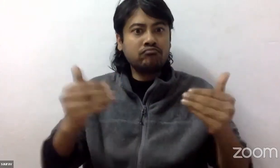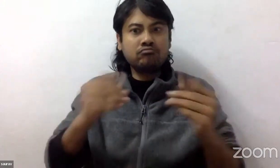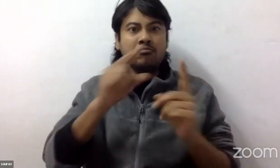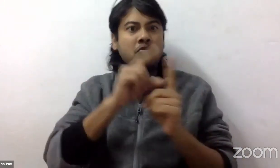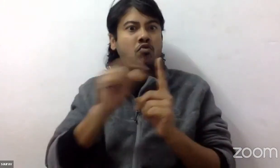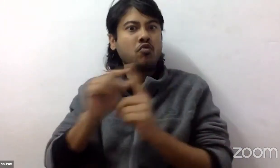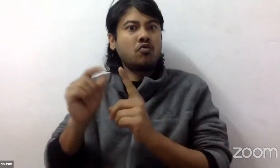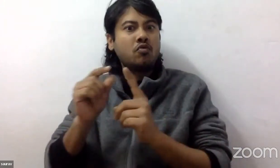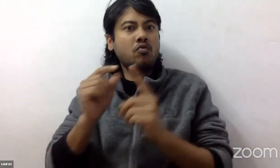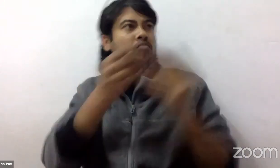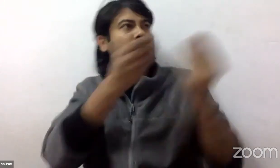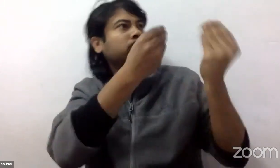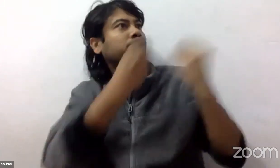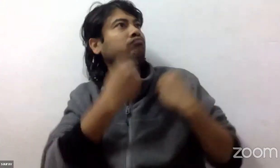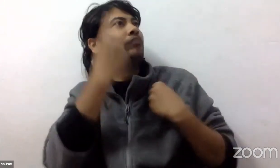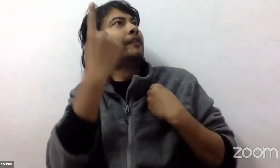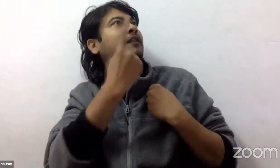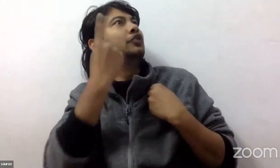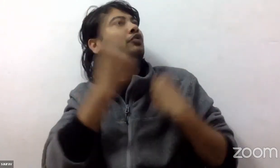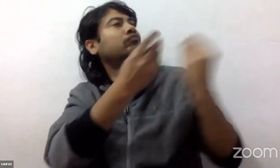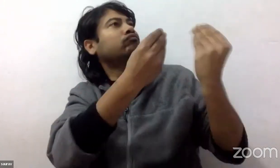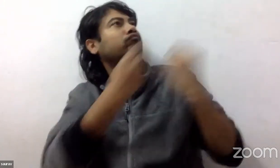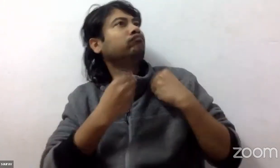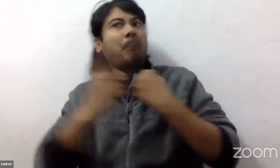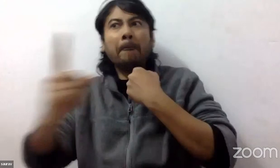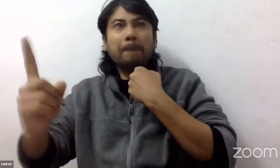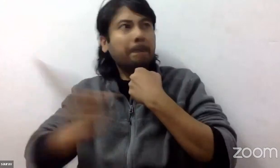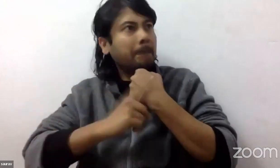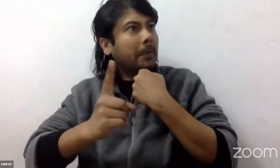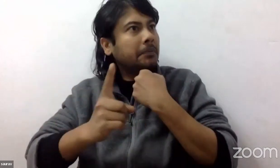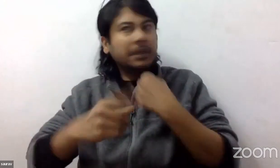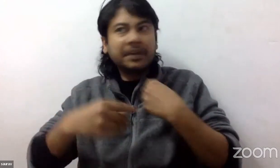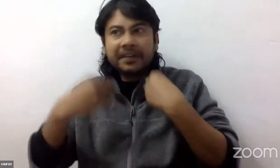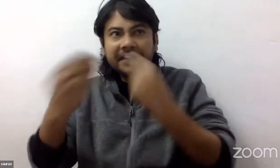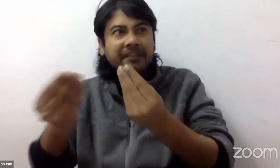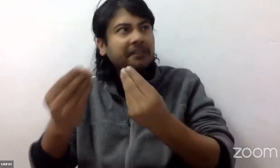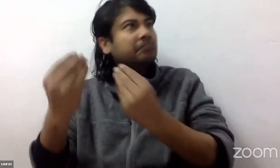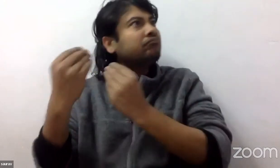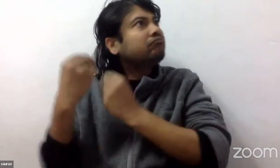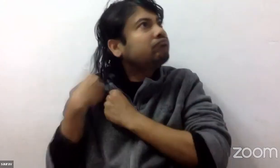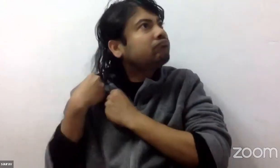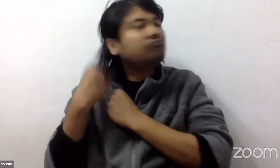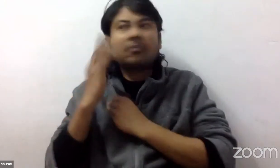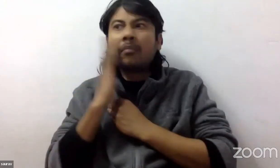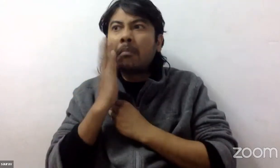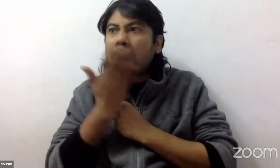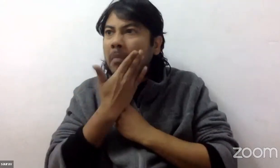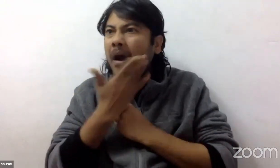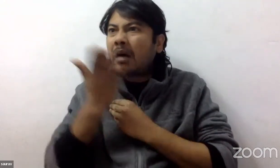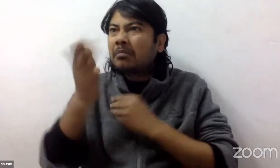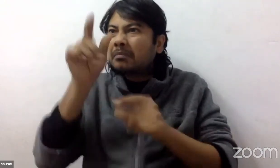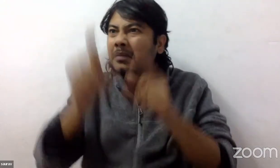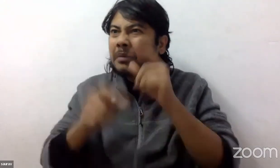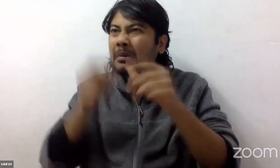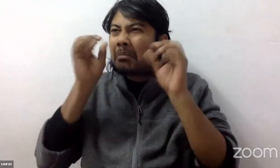is created and Papa Purusha is doing his duty. So once what happens that Lord Vishnu visits